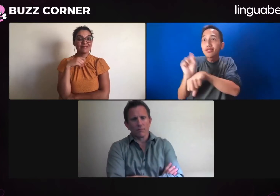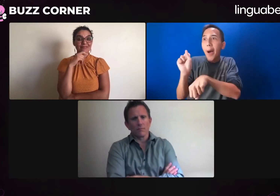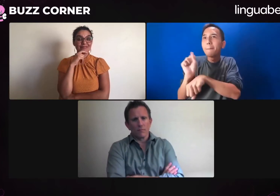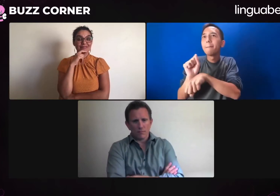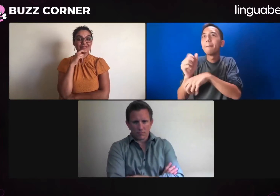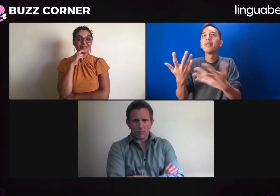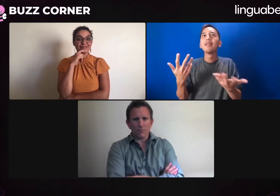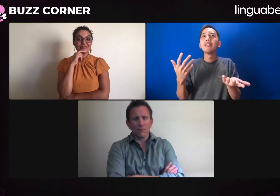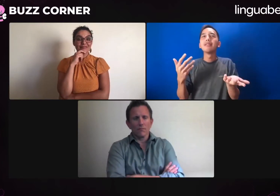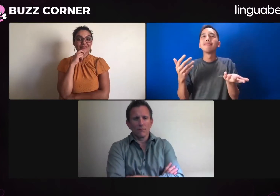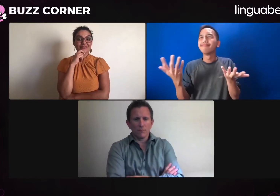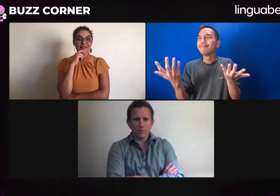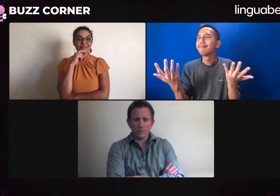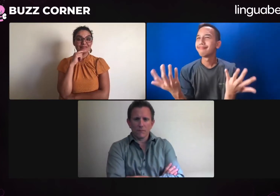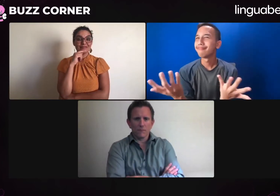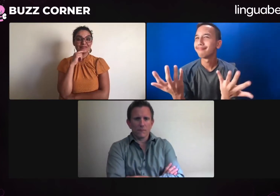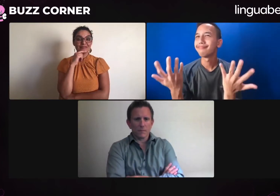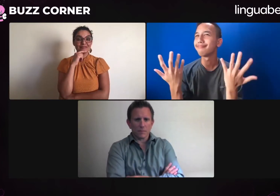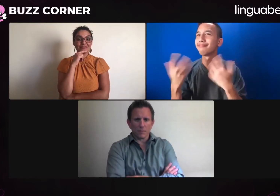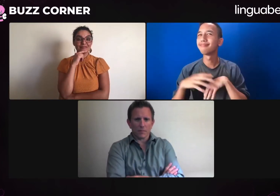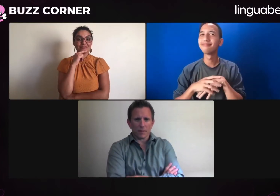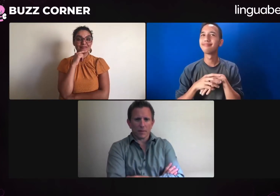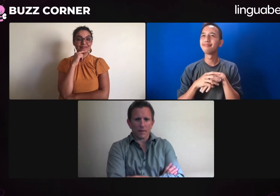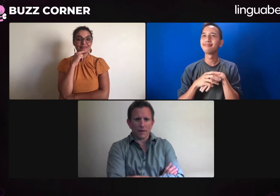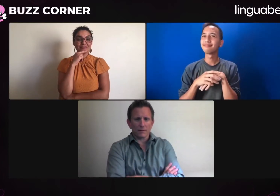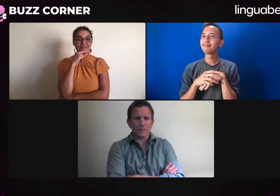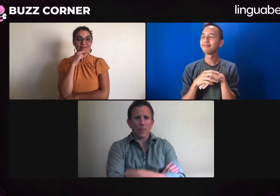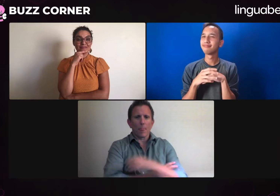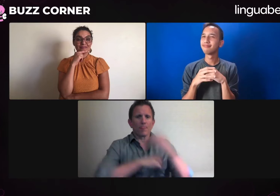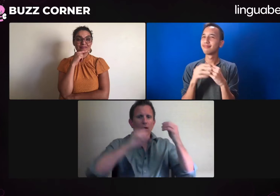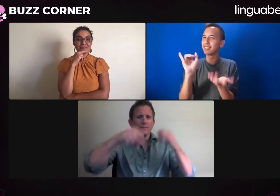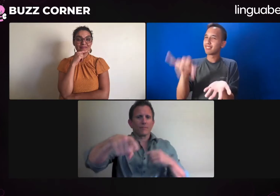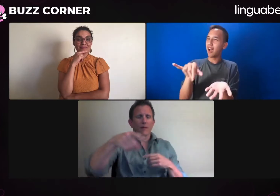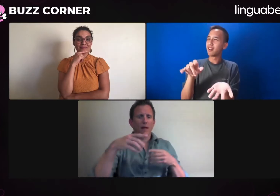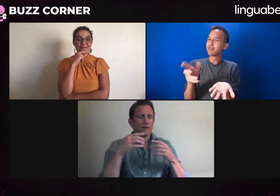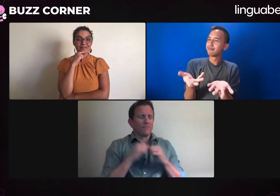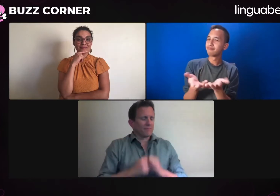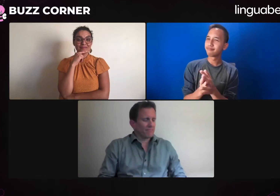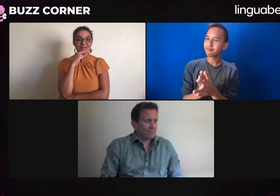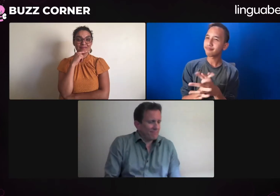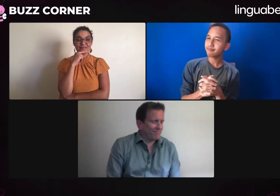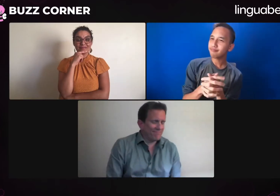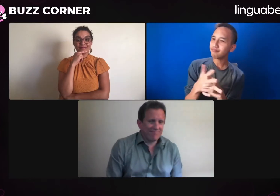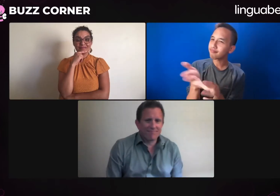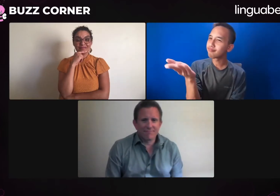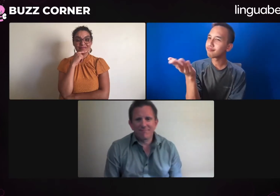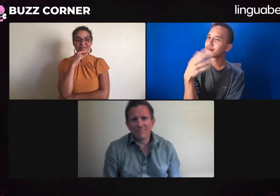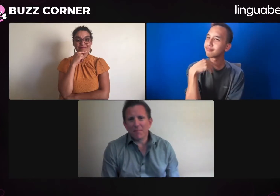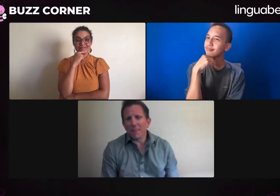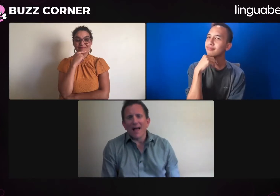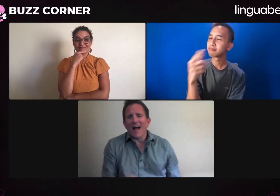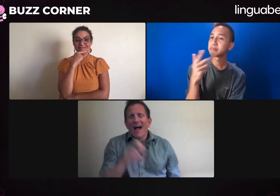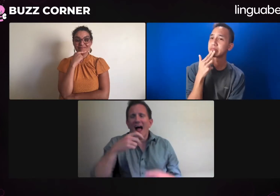us from getting equal opportunities, for getting work in the community. And yeah.